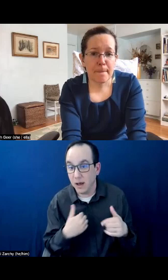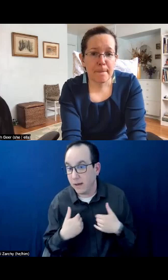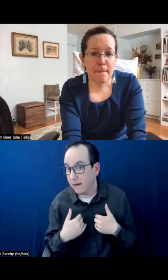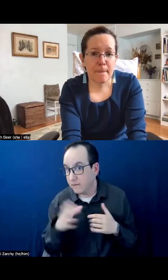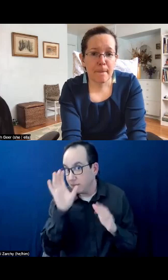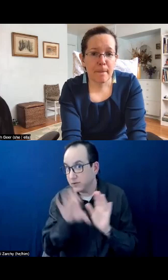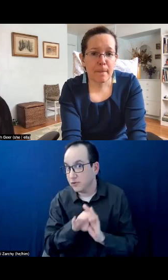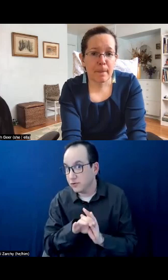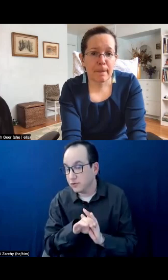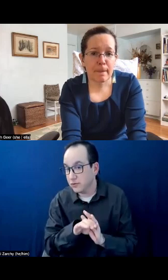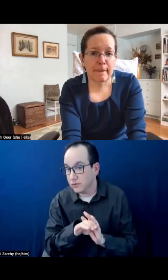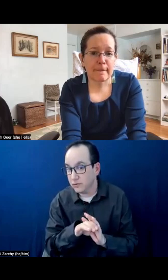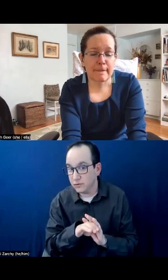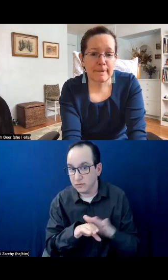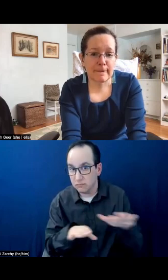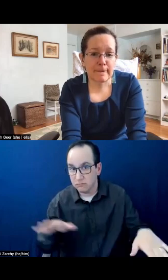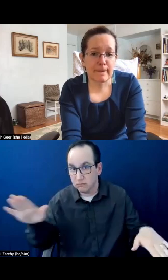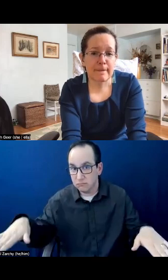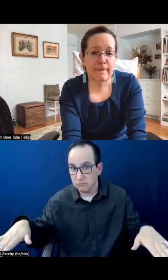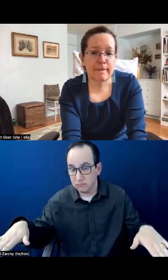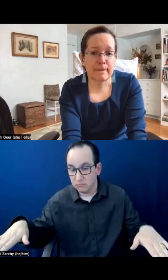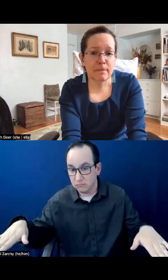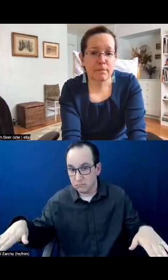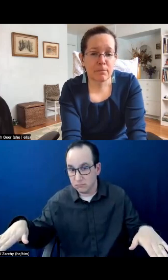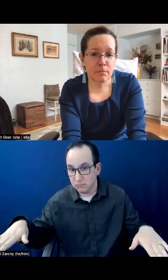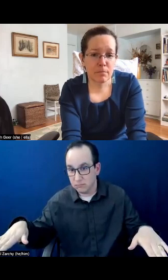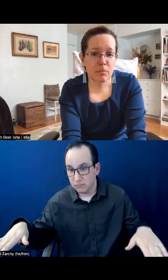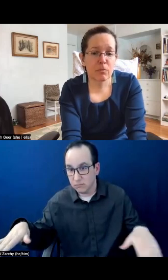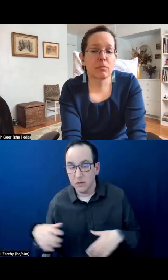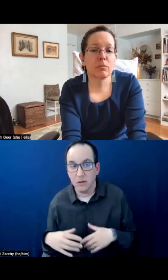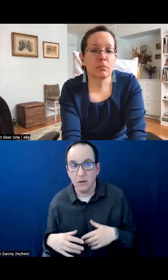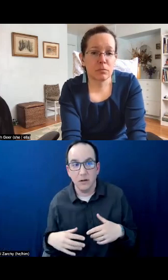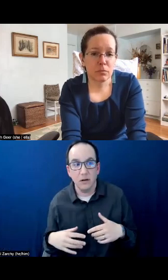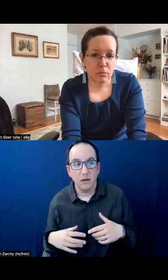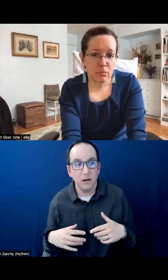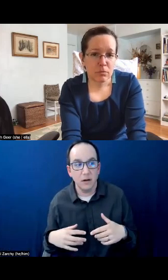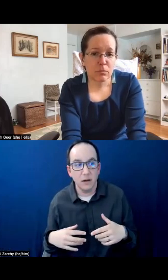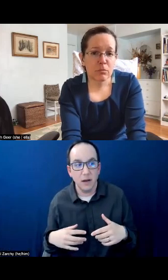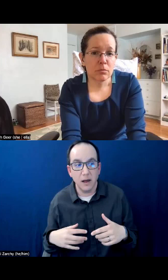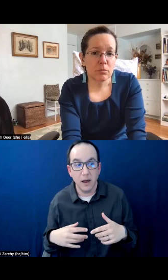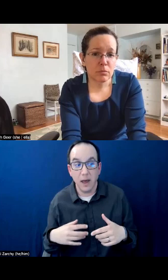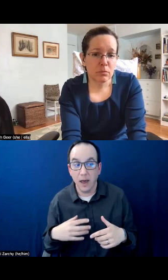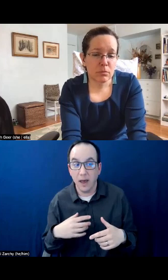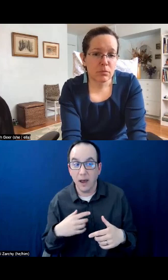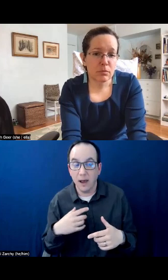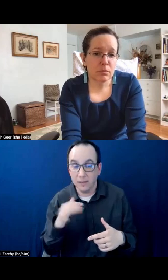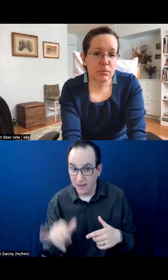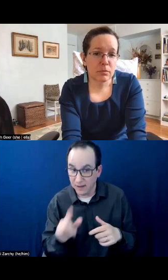actually having the toy objects there, I just have a picture on the table.